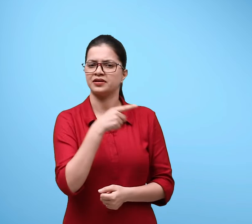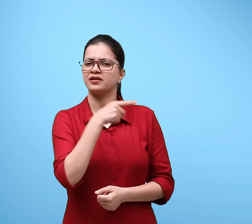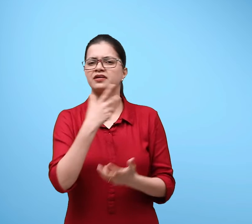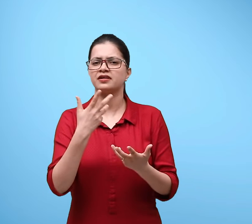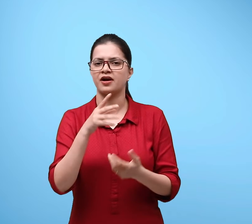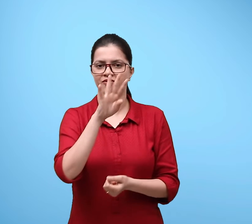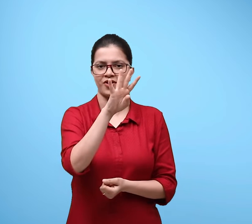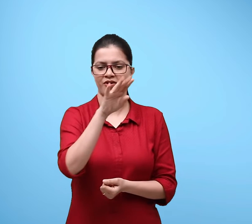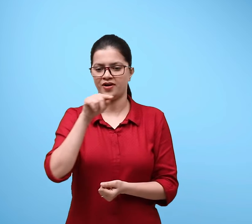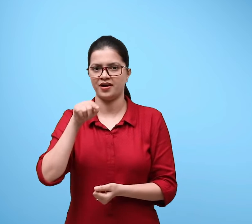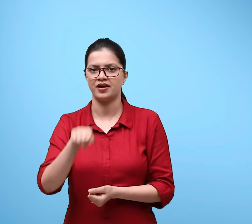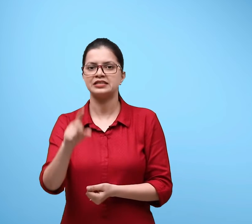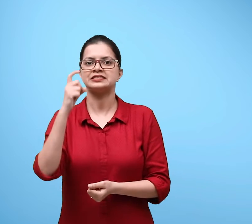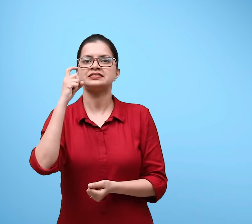Figure 4.7,